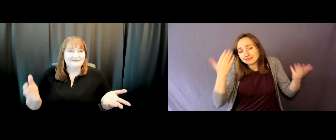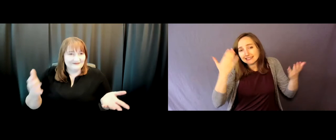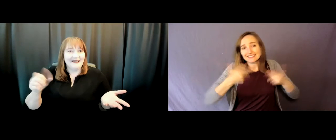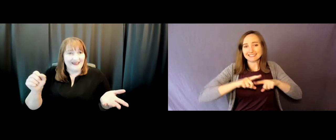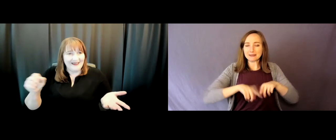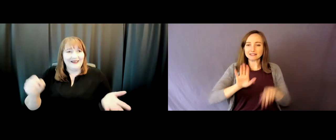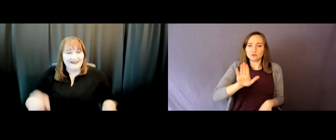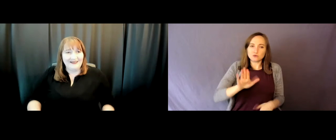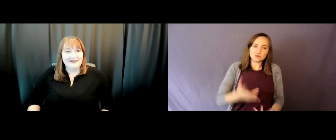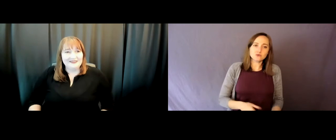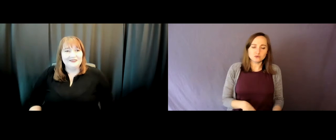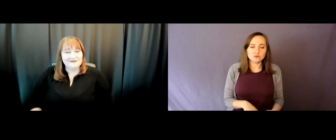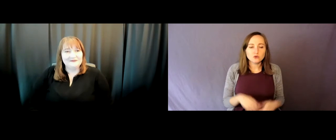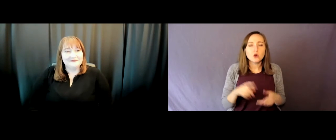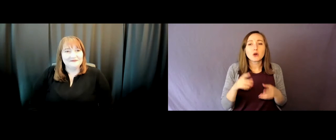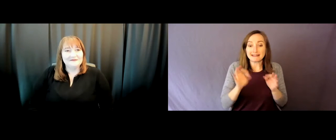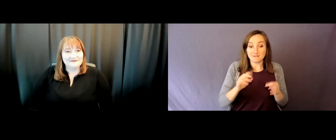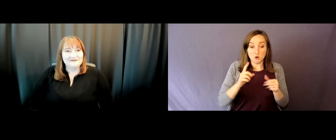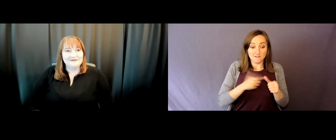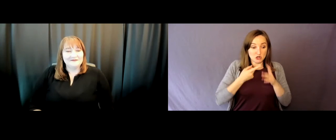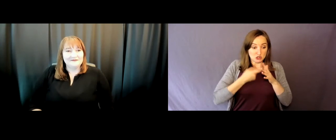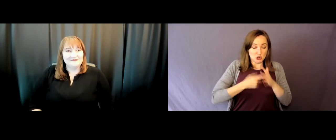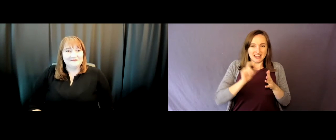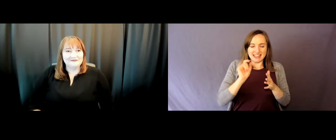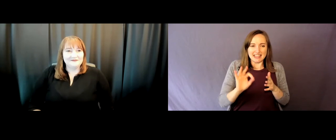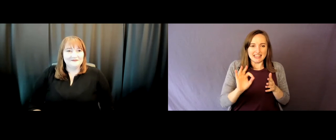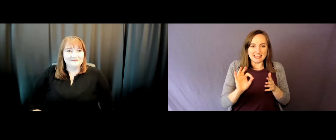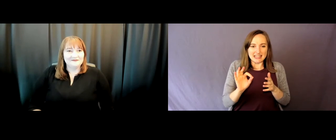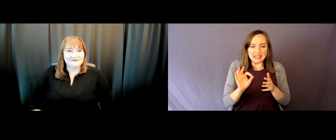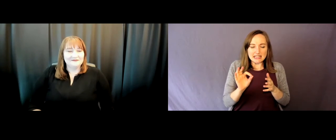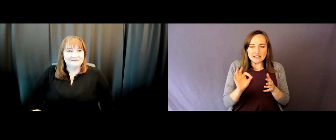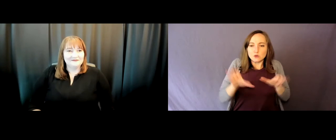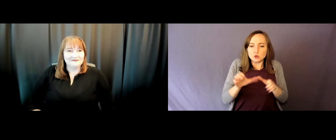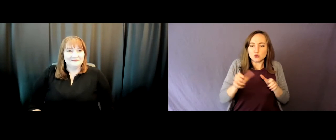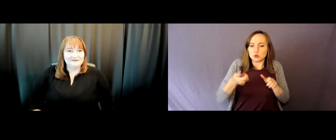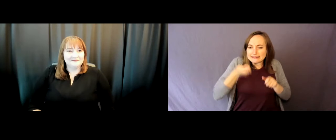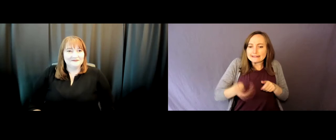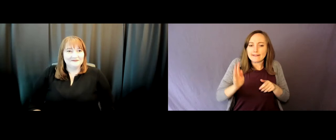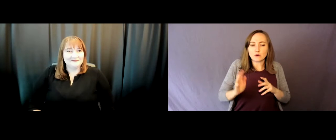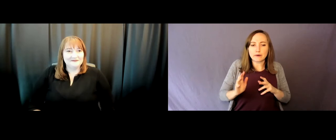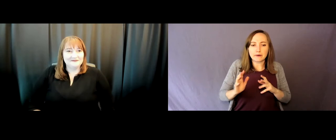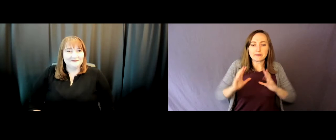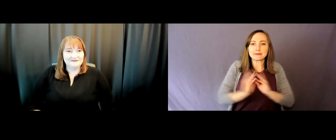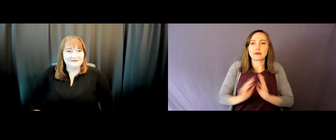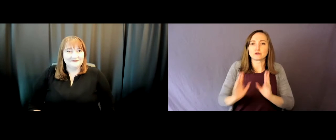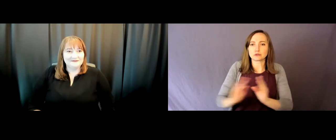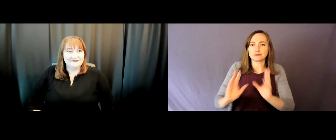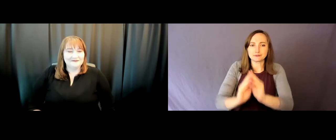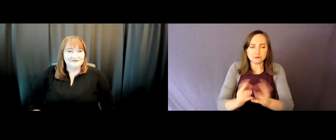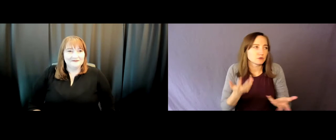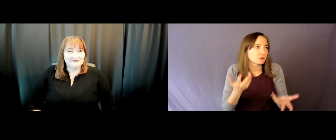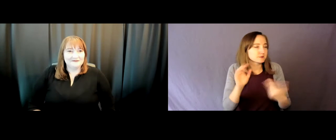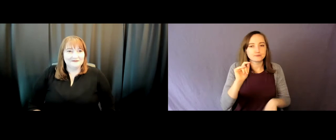definitely when you're first getting started, if you do crunch in a certain amount of sessions, like let's say like